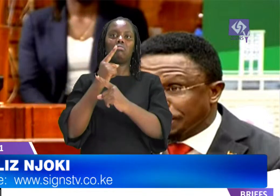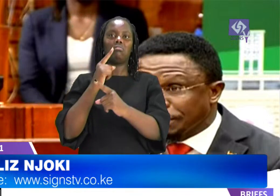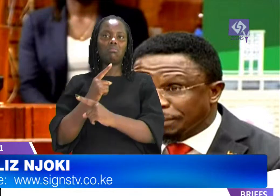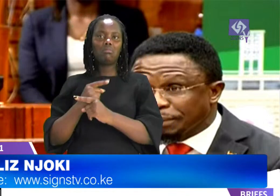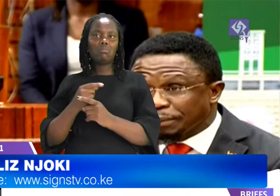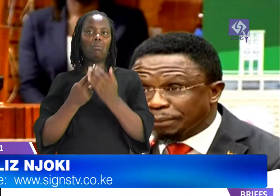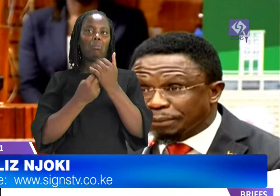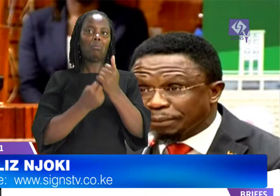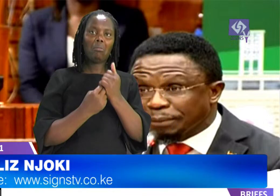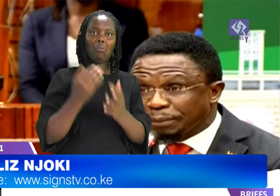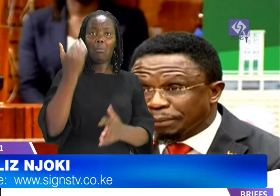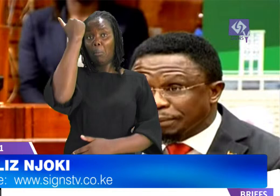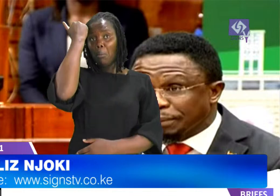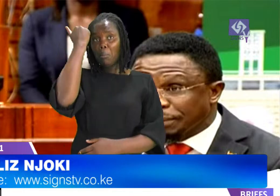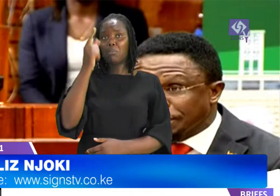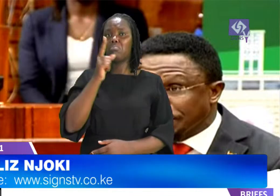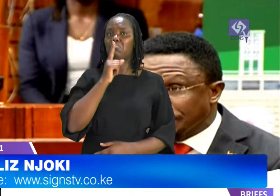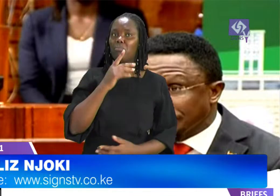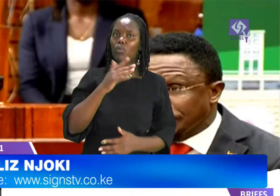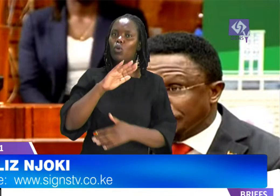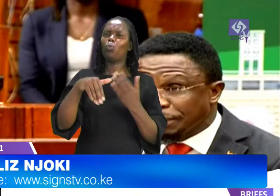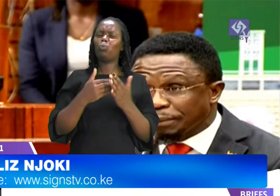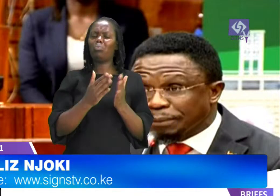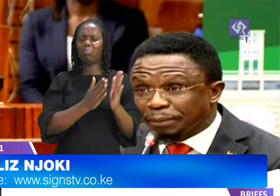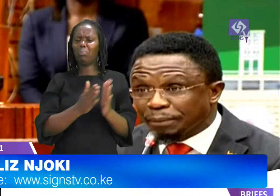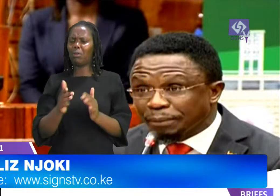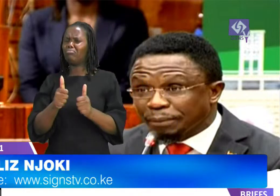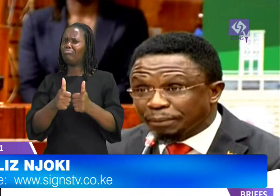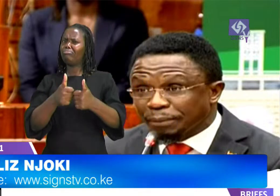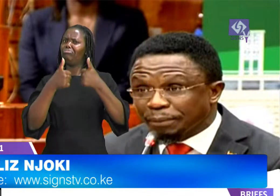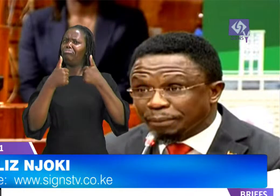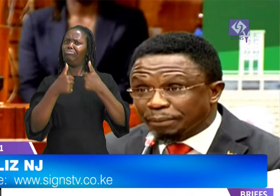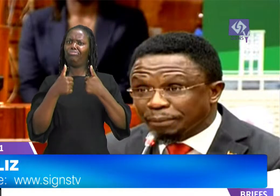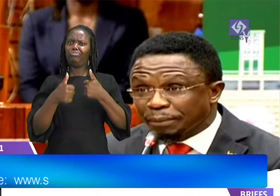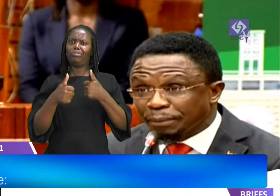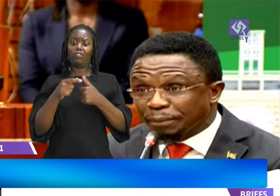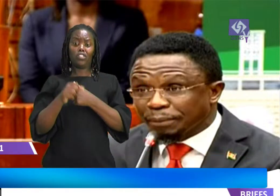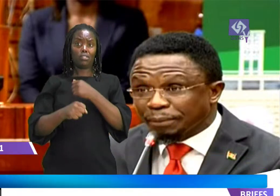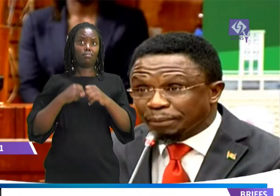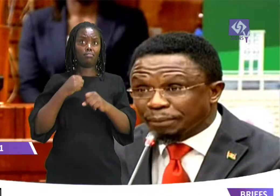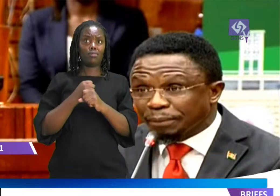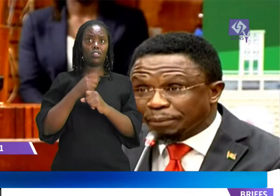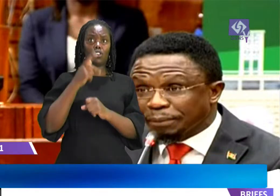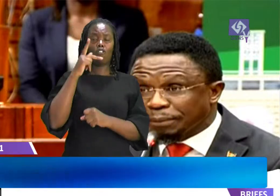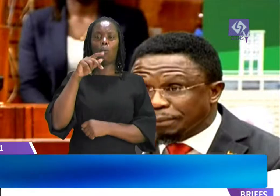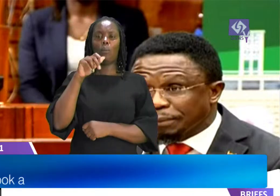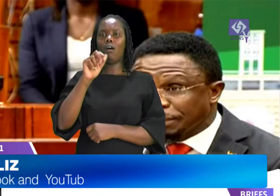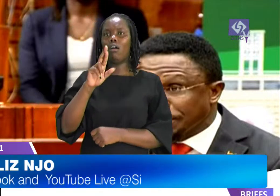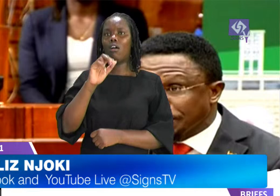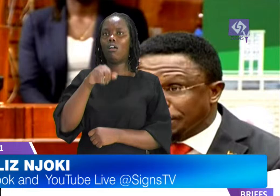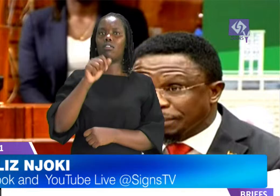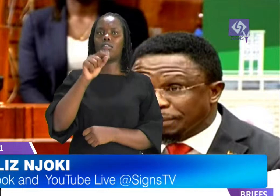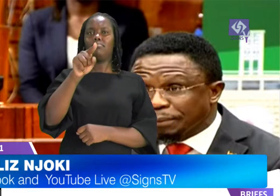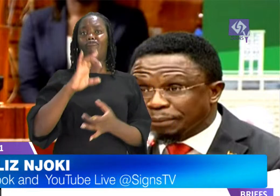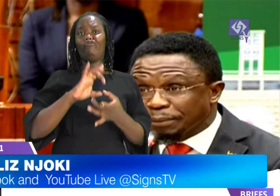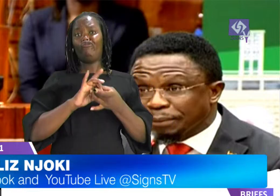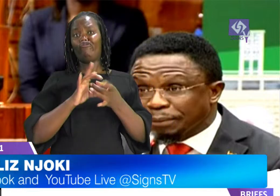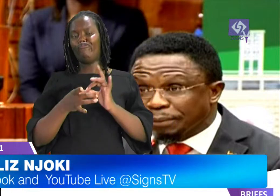Speaking in a forum with different sports partners, Ababu Namwamba added that all plans are in place for